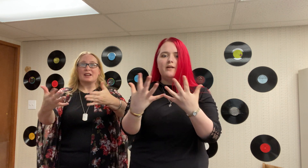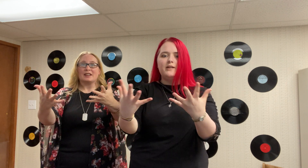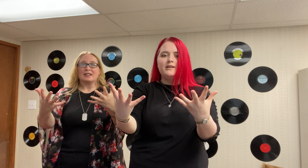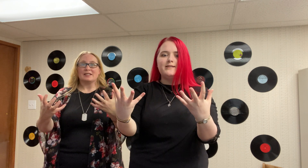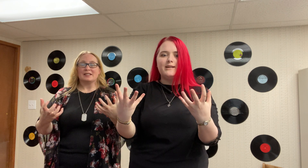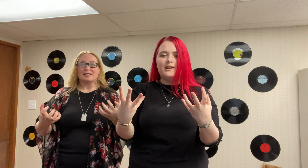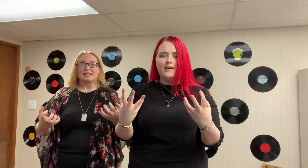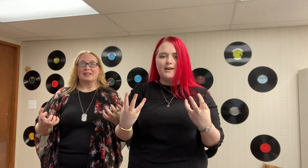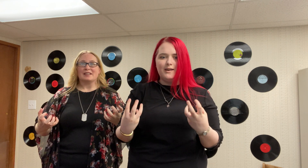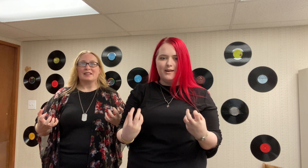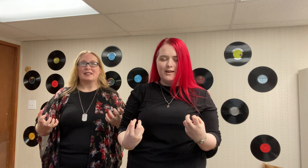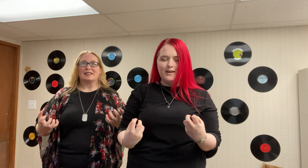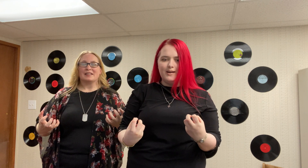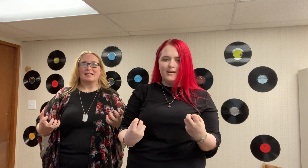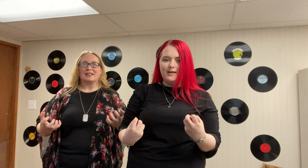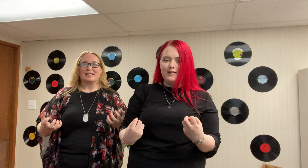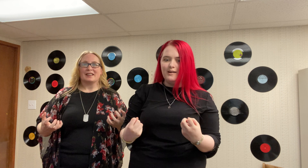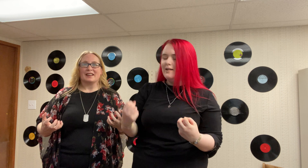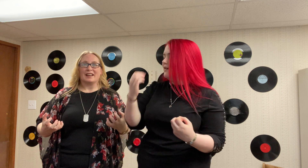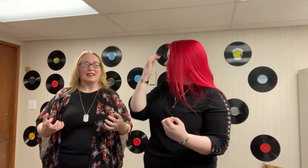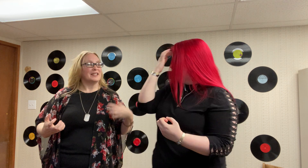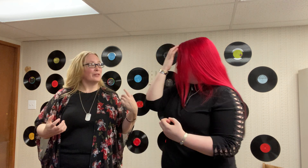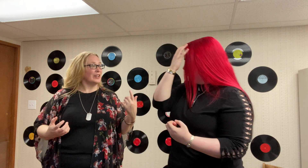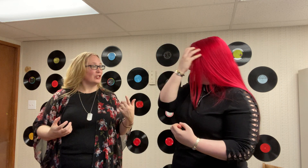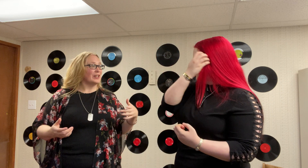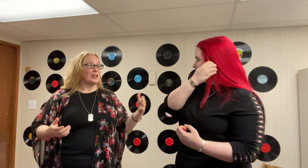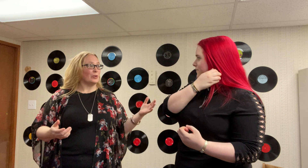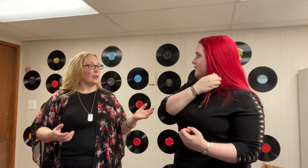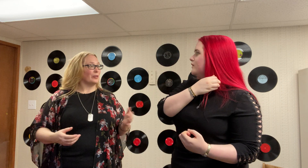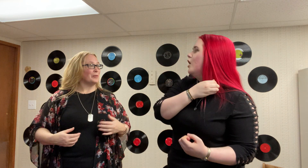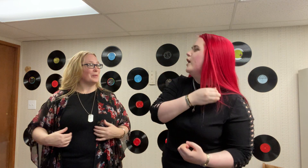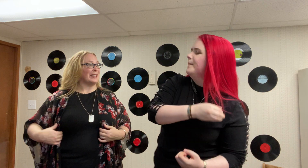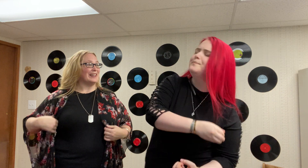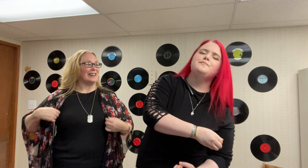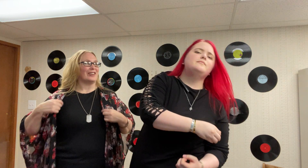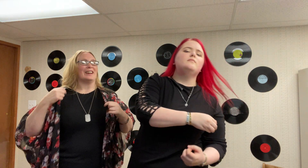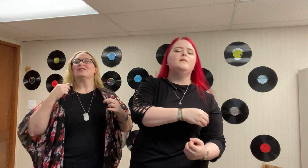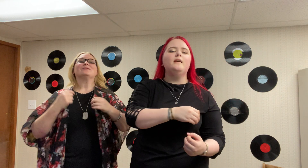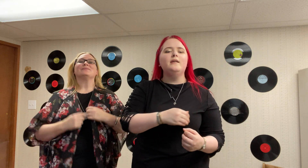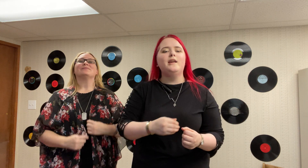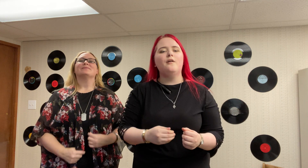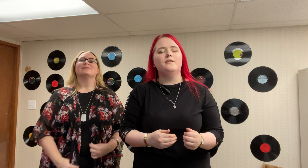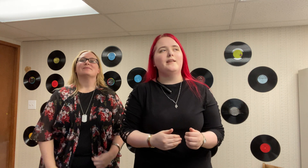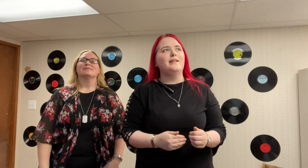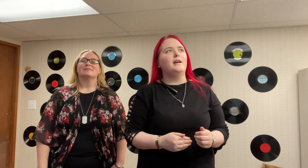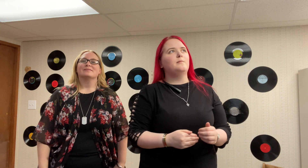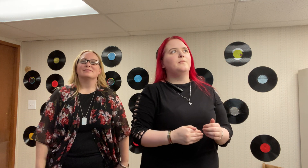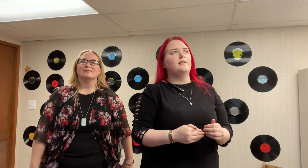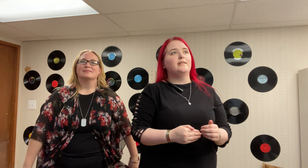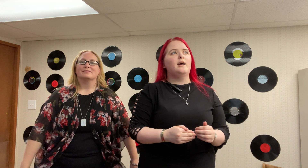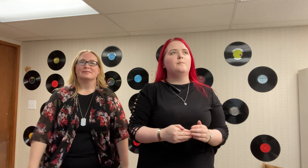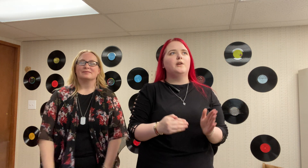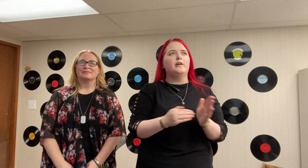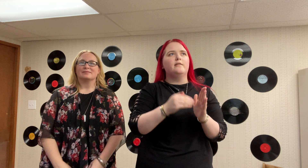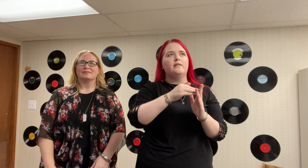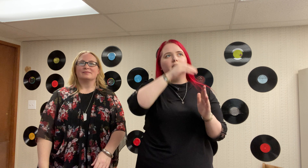gonna take. And let's finish it, and then we'll go from the Okay. beginning, okay? Now this last part is